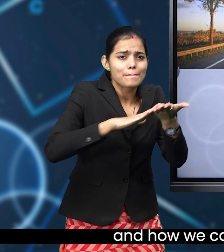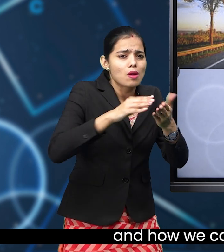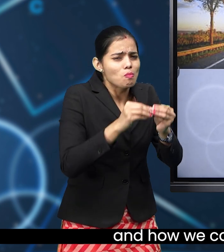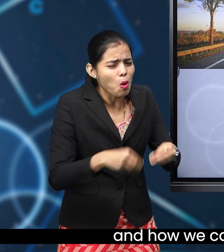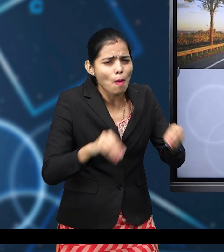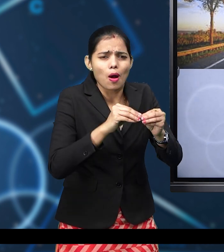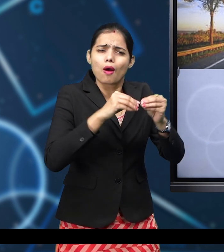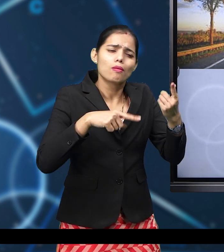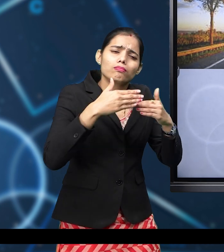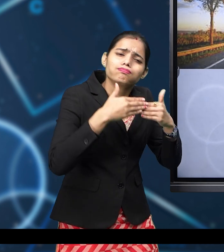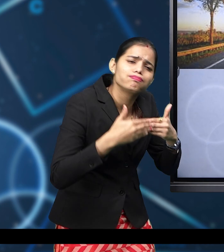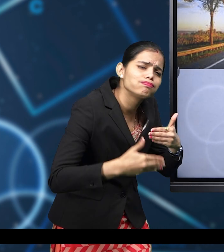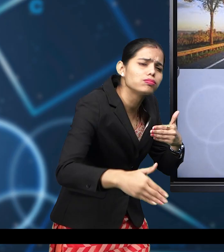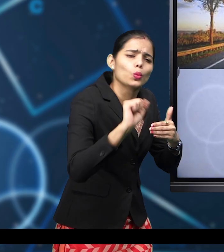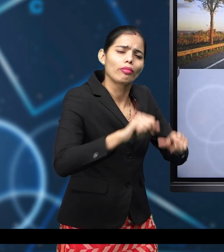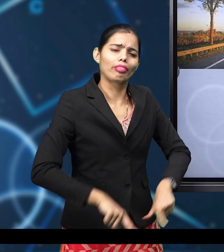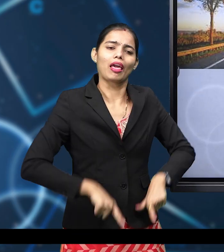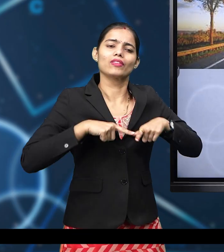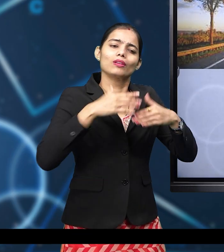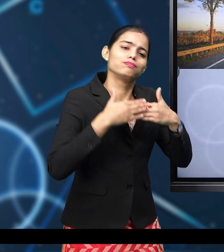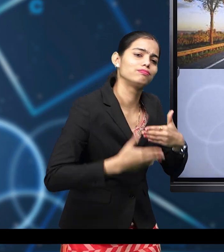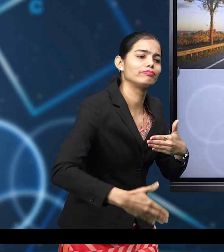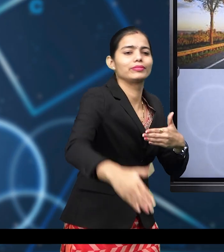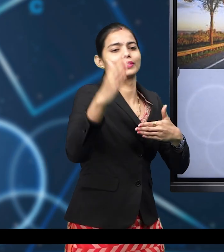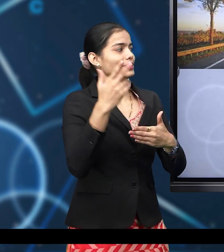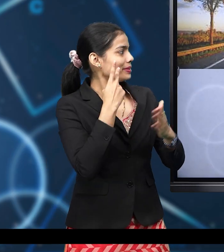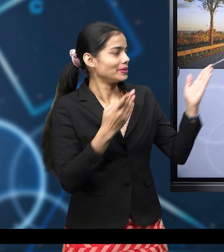more effectively in our lives.